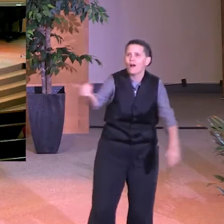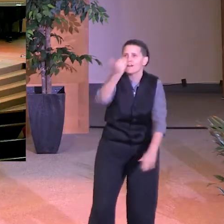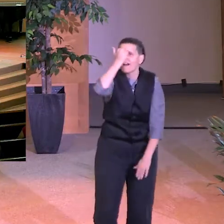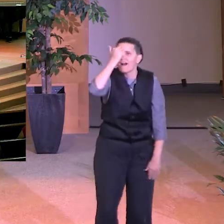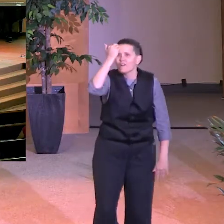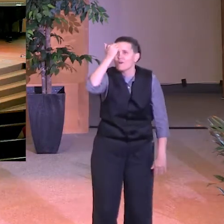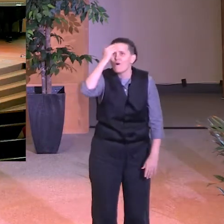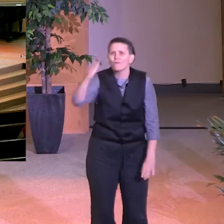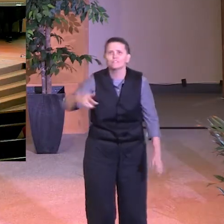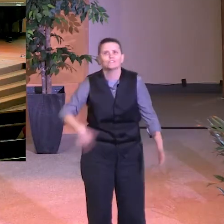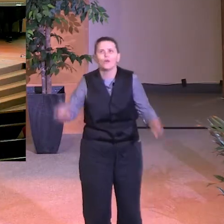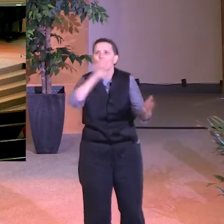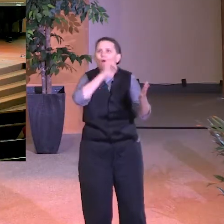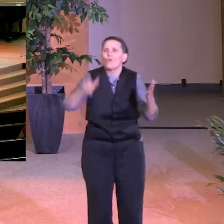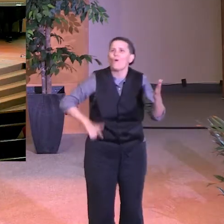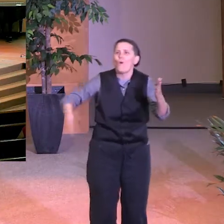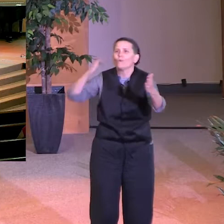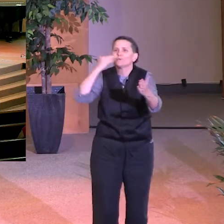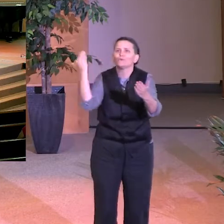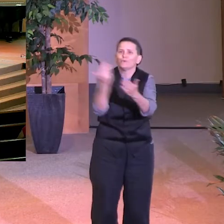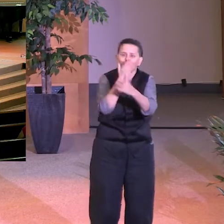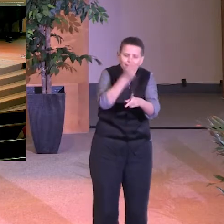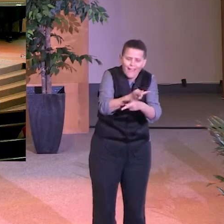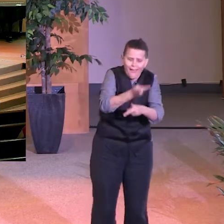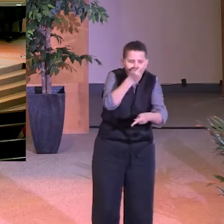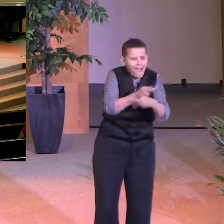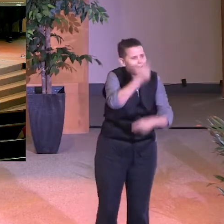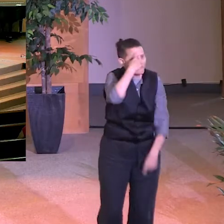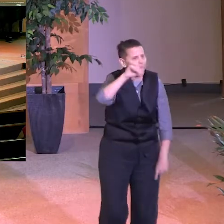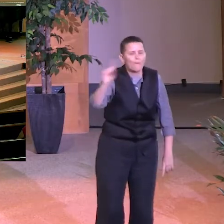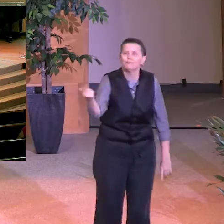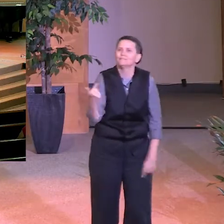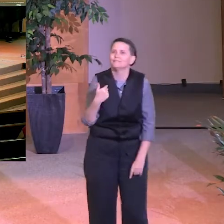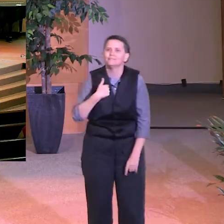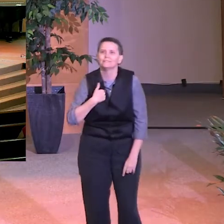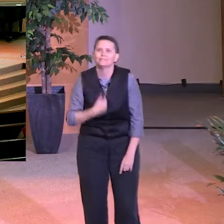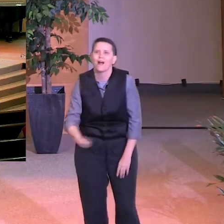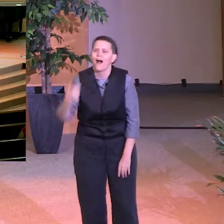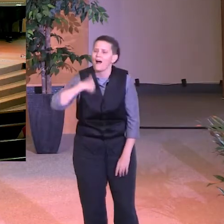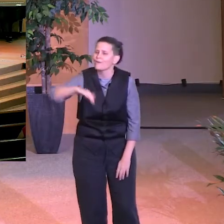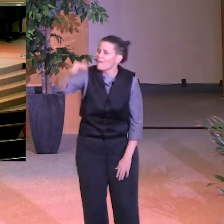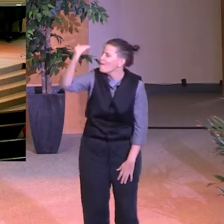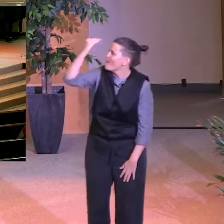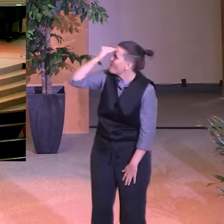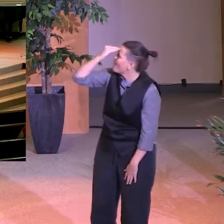that the Lord will take good care of me. I know that I